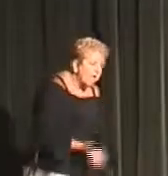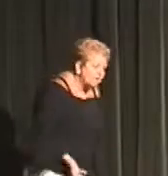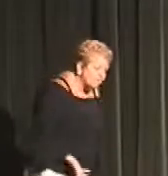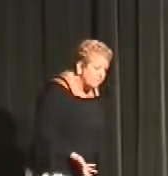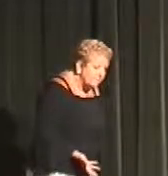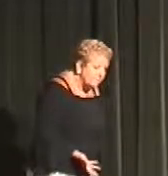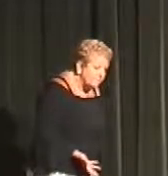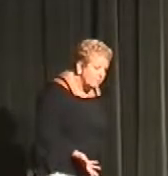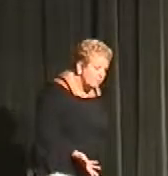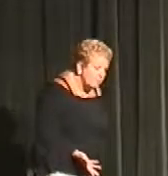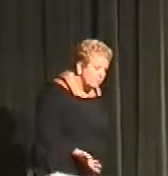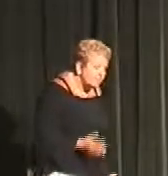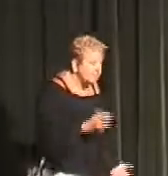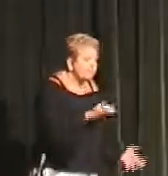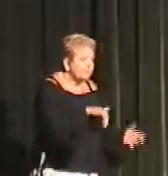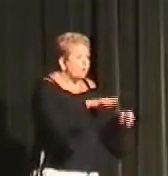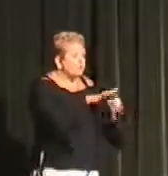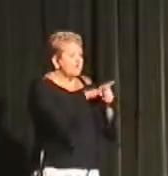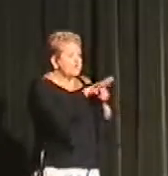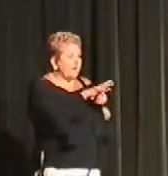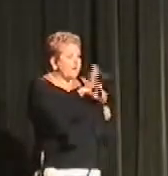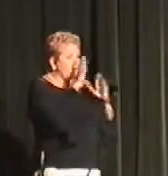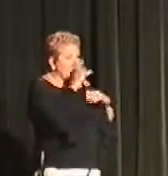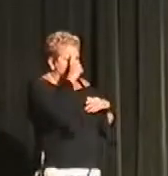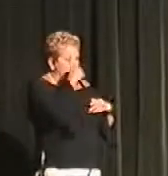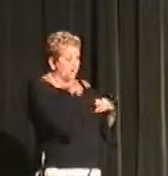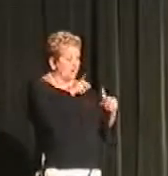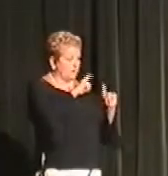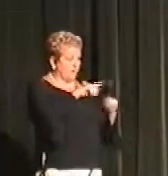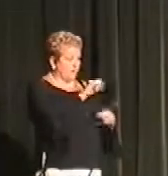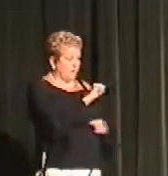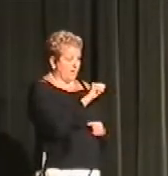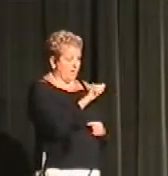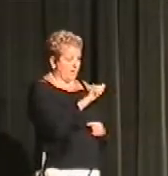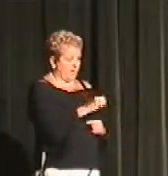hope for me to keep coming to meetings of Alcoholics Anonymous.